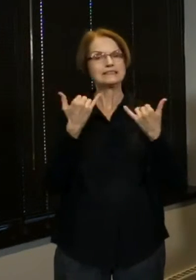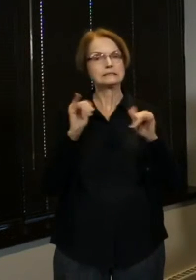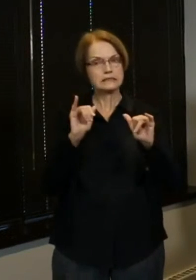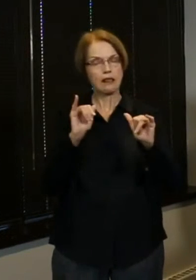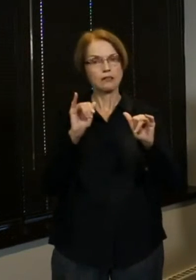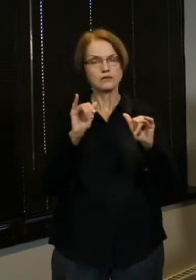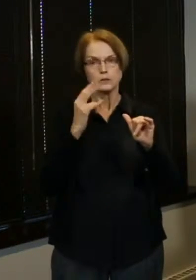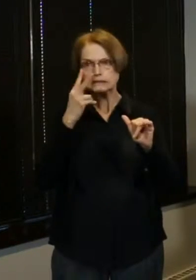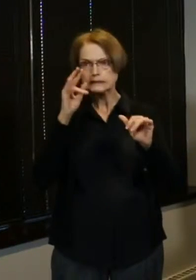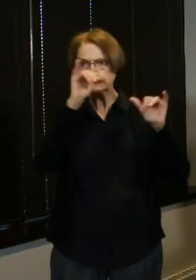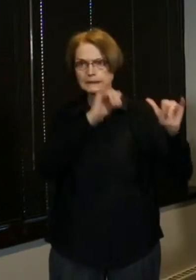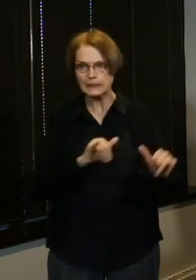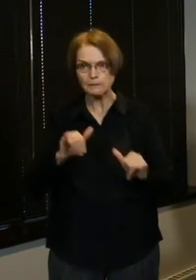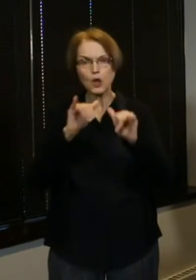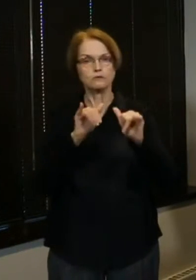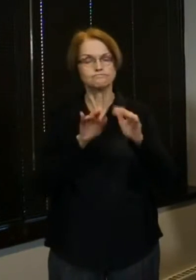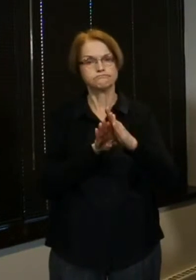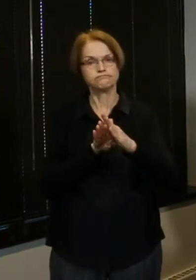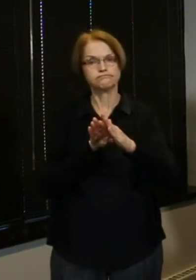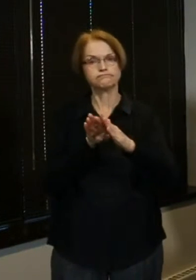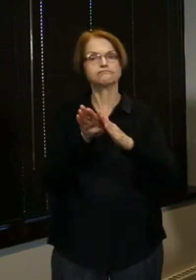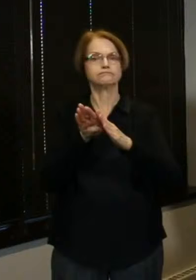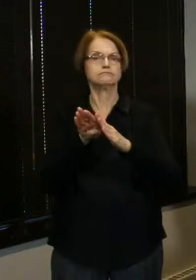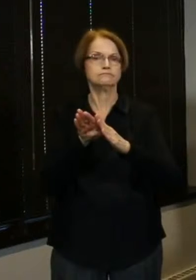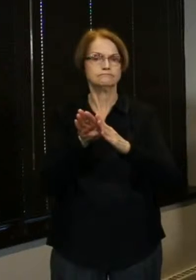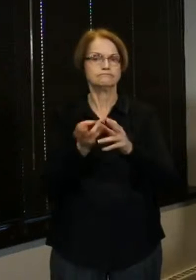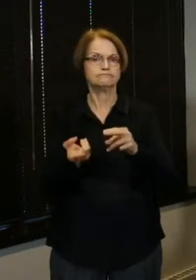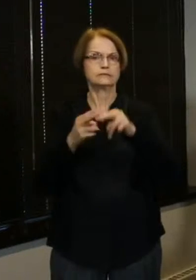similar across this statistical area.